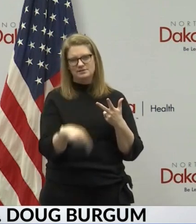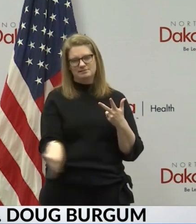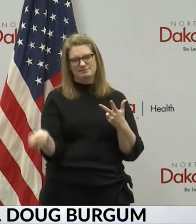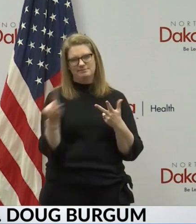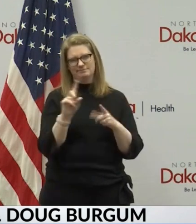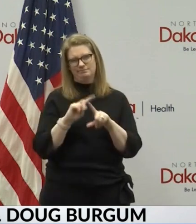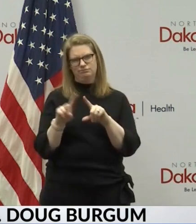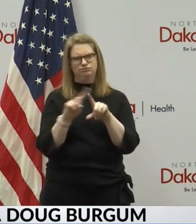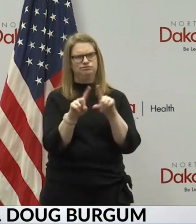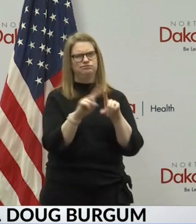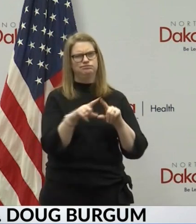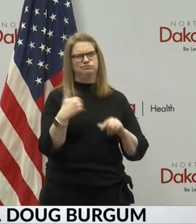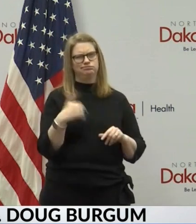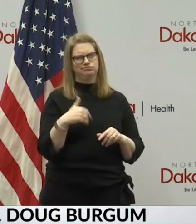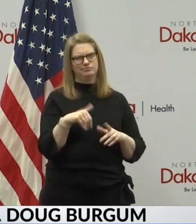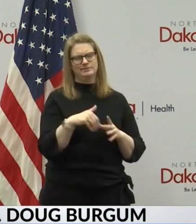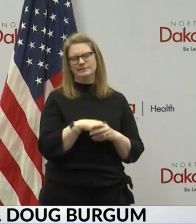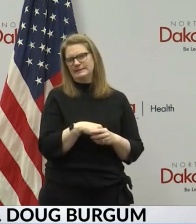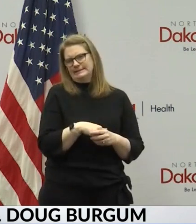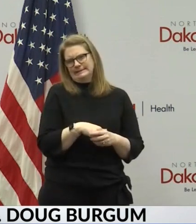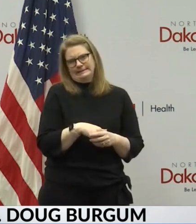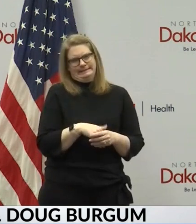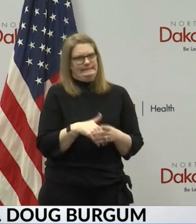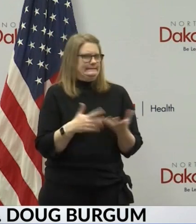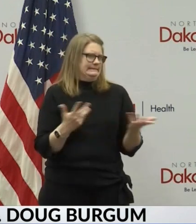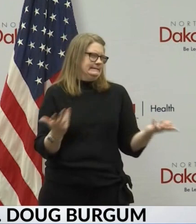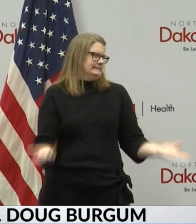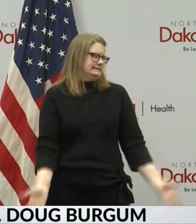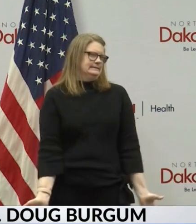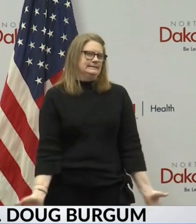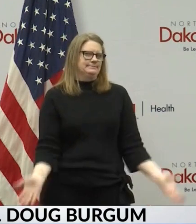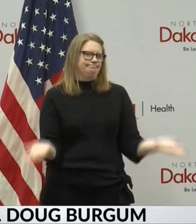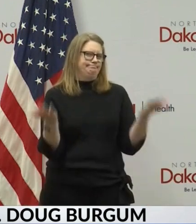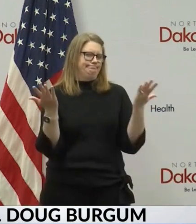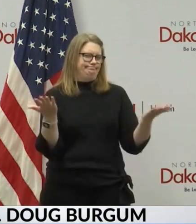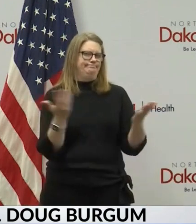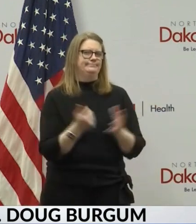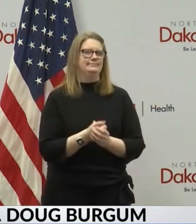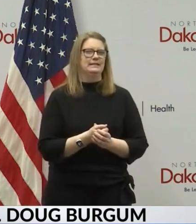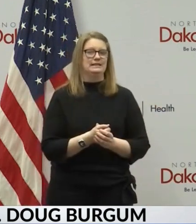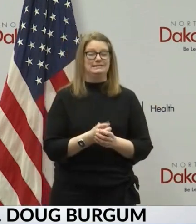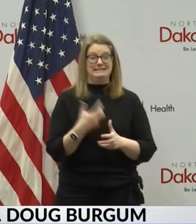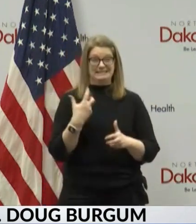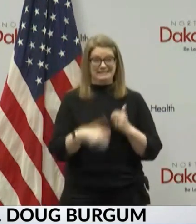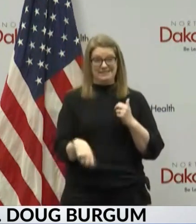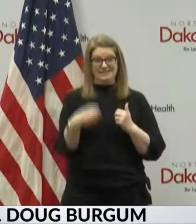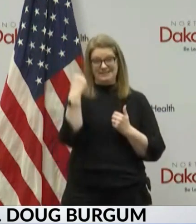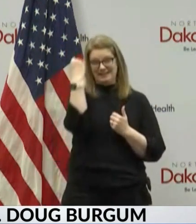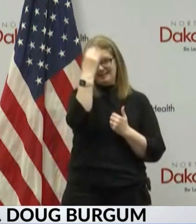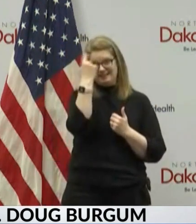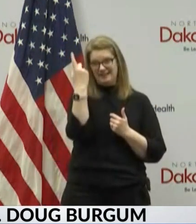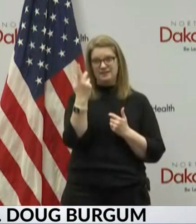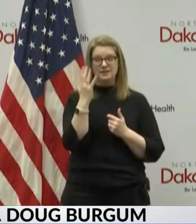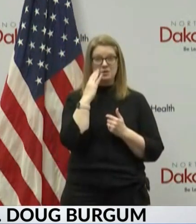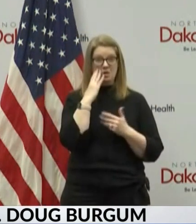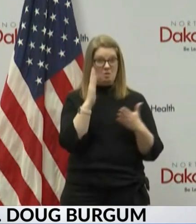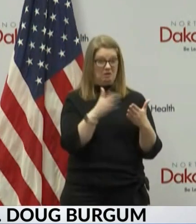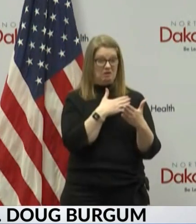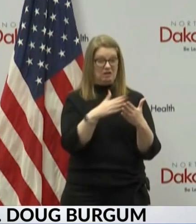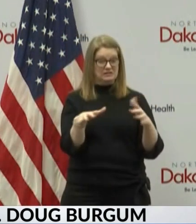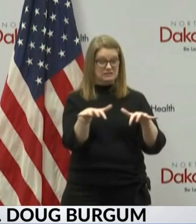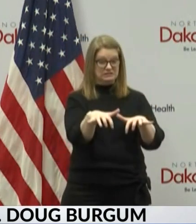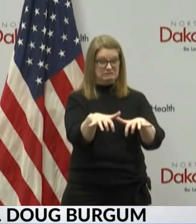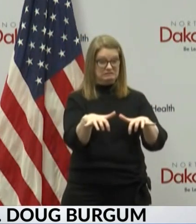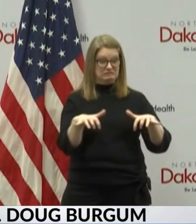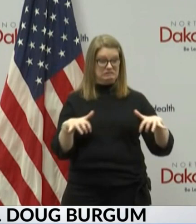would. But, maybe, it's hard to think about everybody sitting at a concert X number of feet apart and everybody wearing